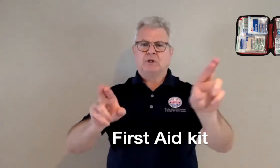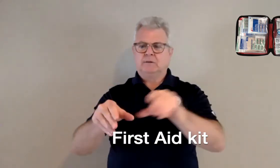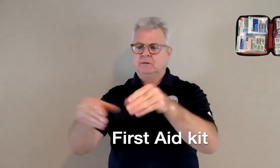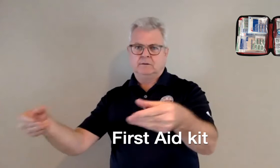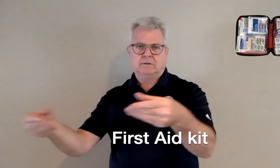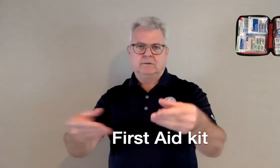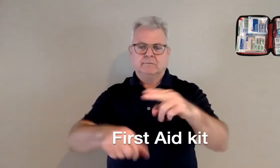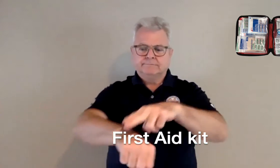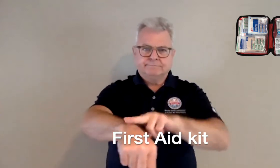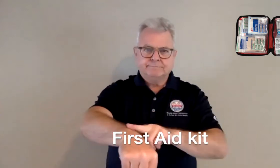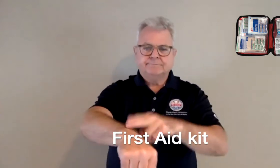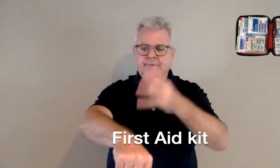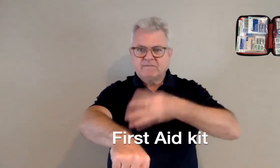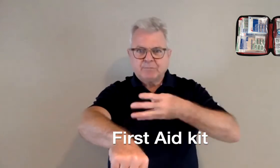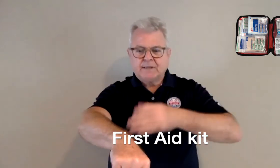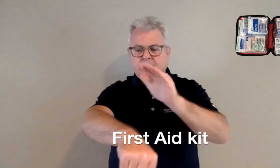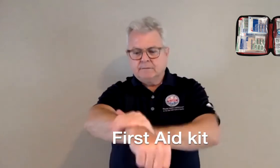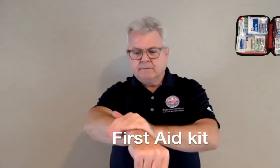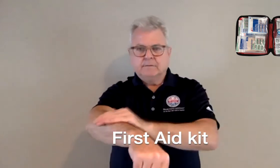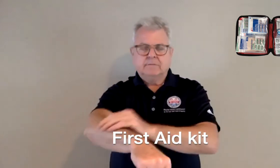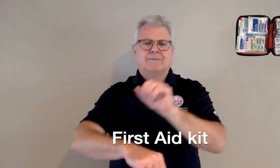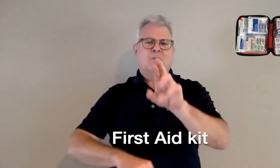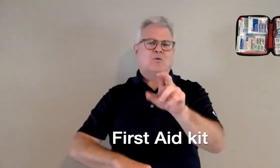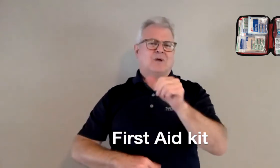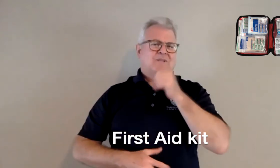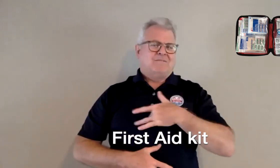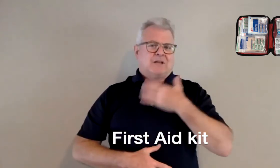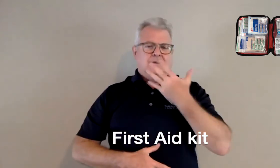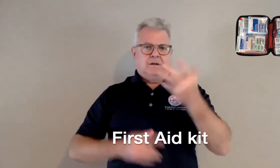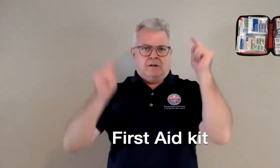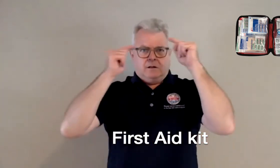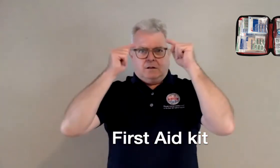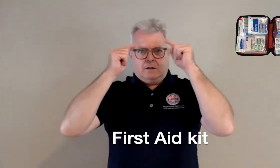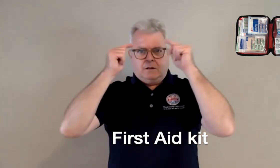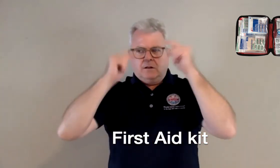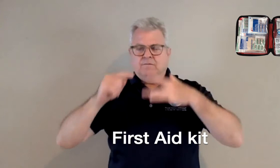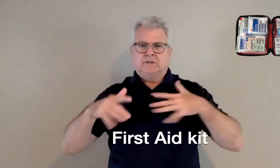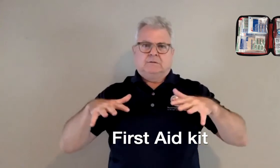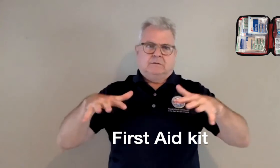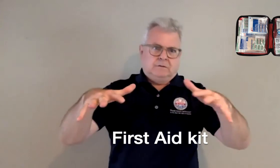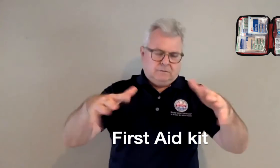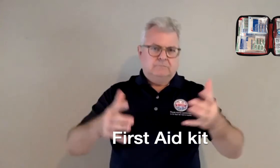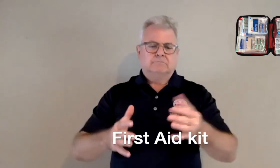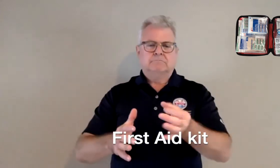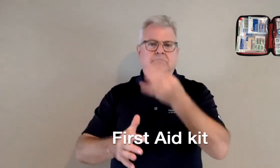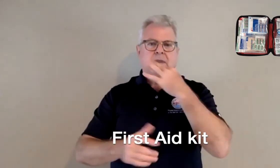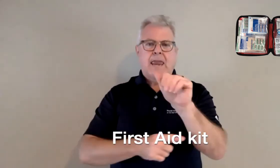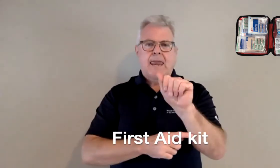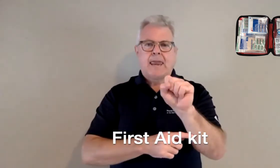get injured, you'd want to have what you need to stop bleeding, Band-Aids, or any kind of thing where you might be